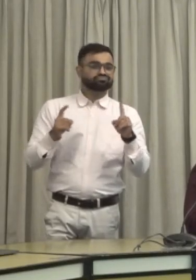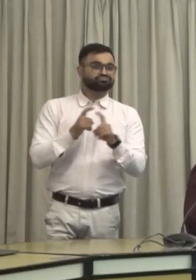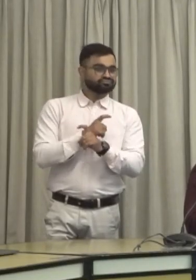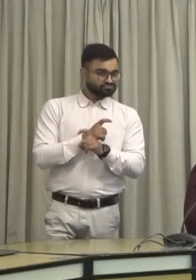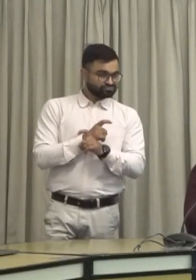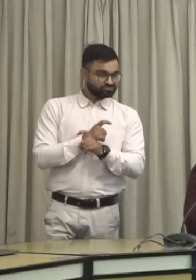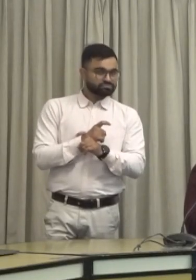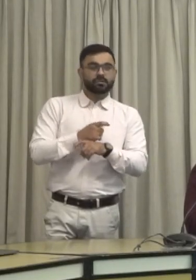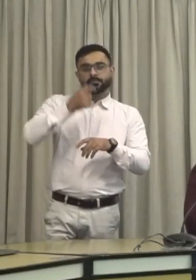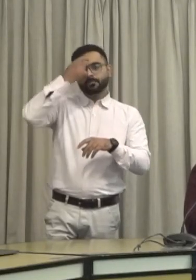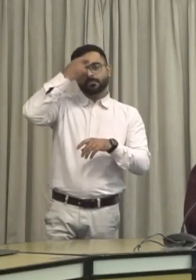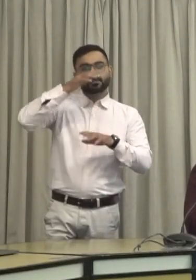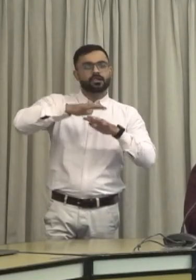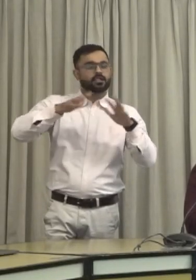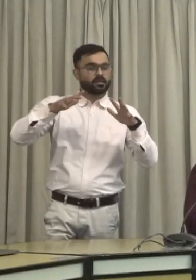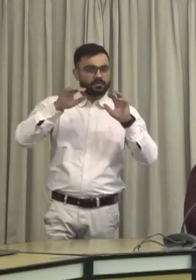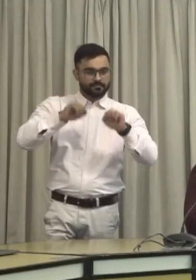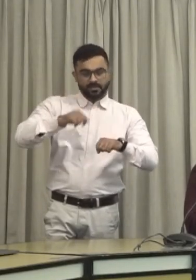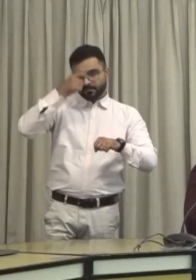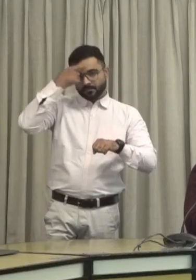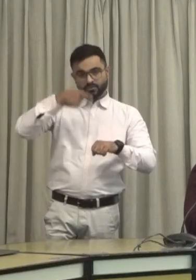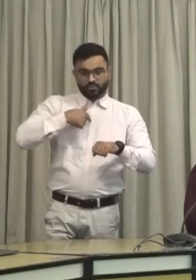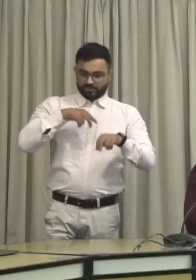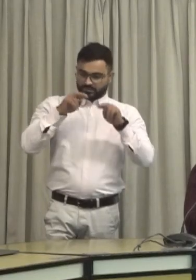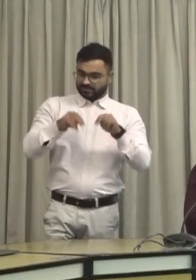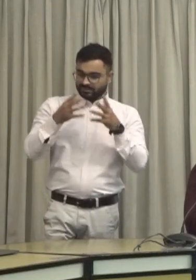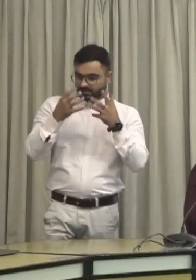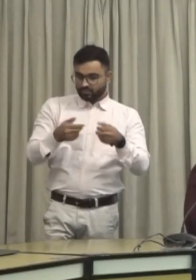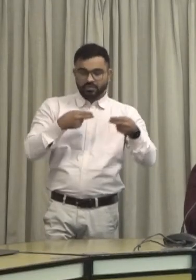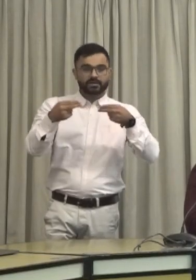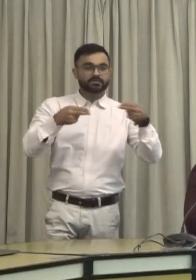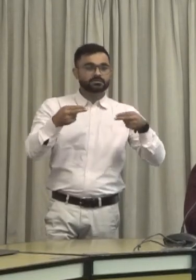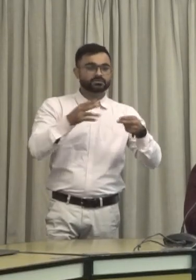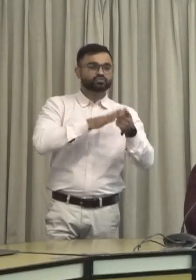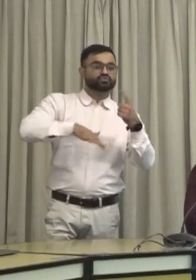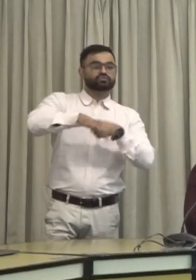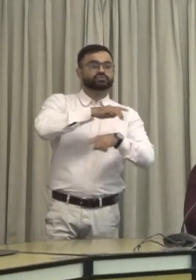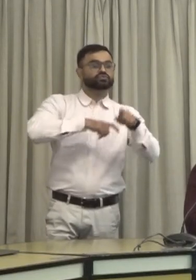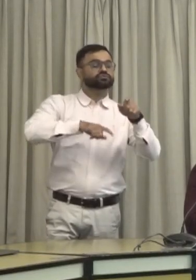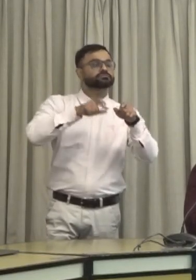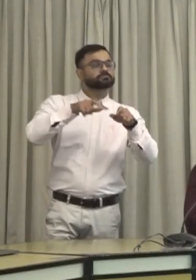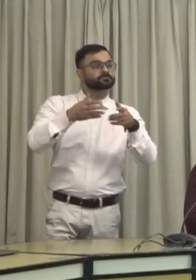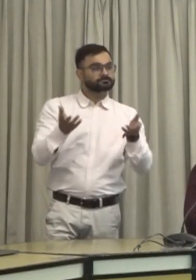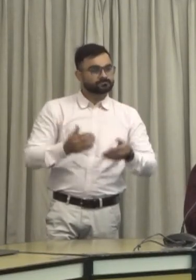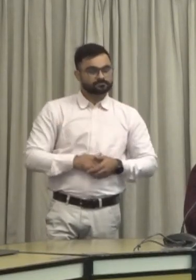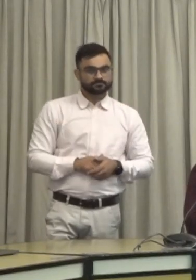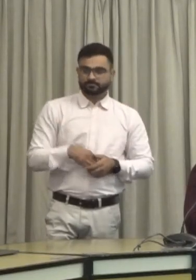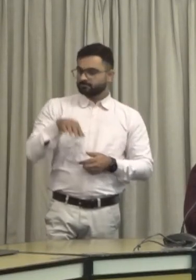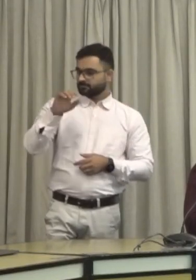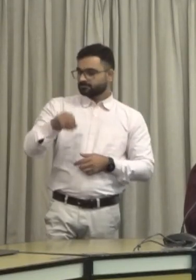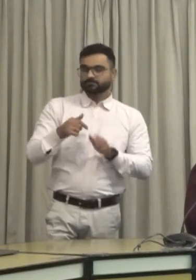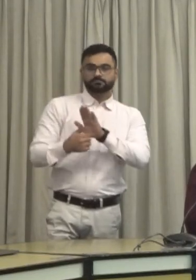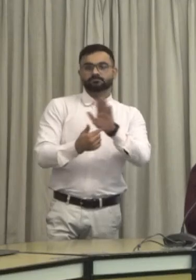complex issue. It's an issue that we, if we want to call ourselves a civilized society, have